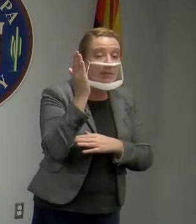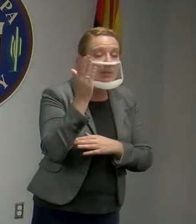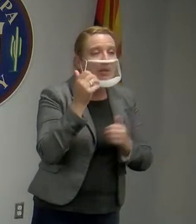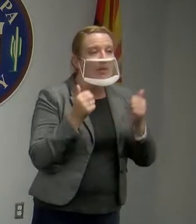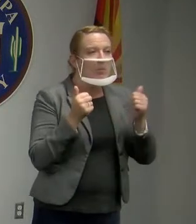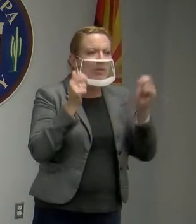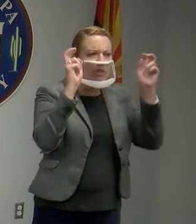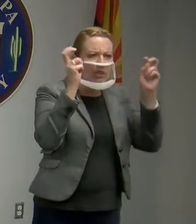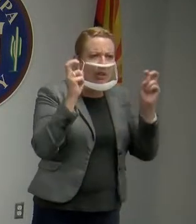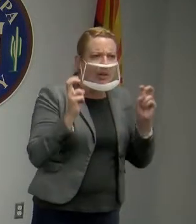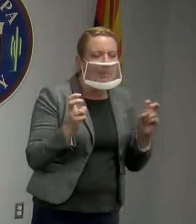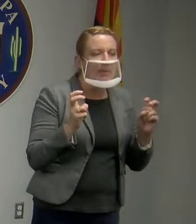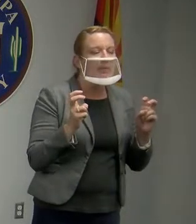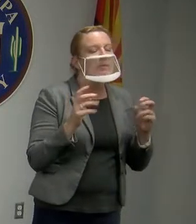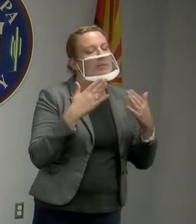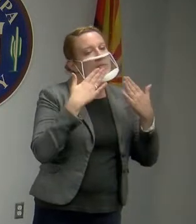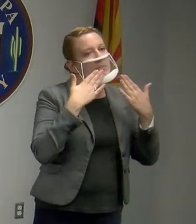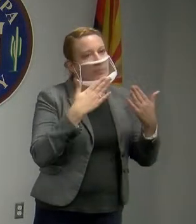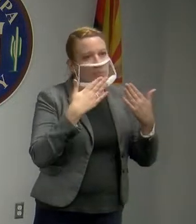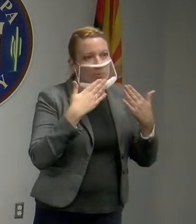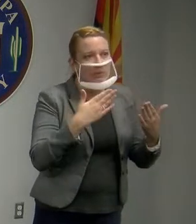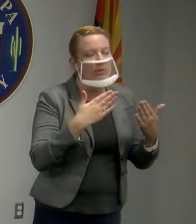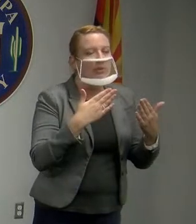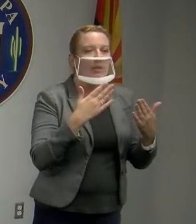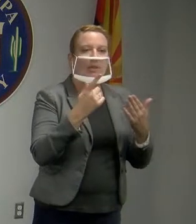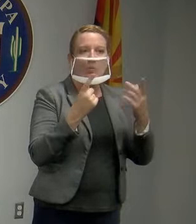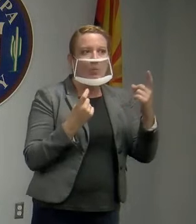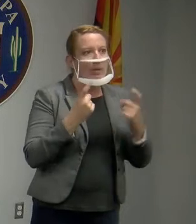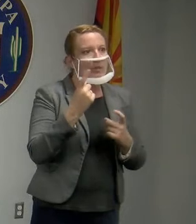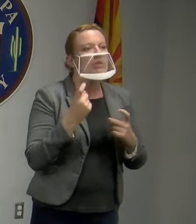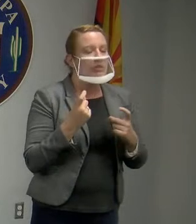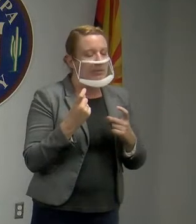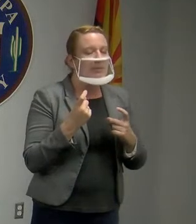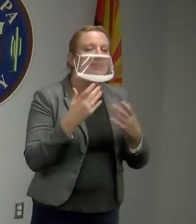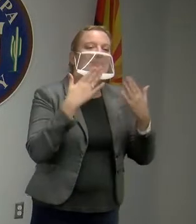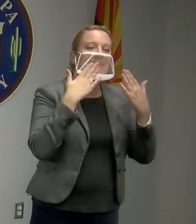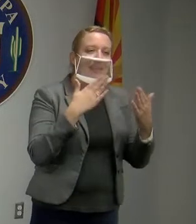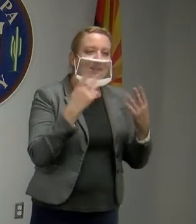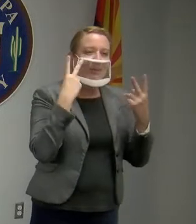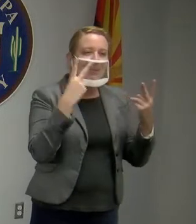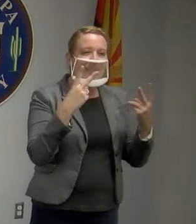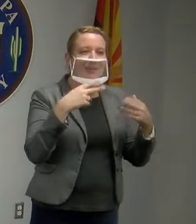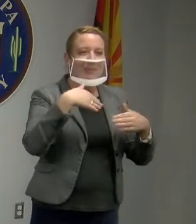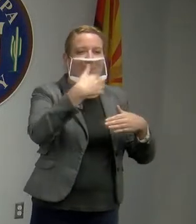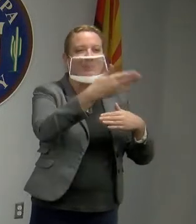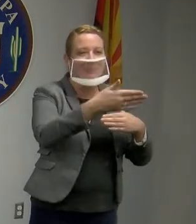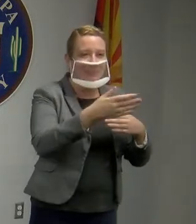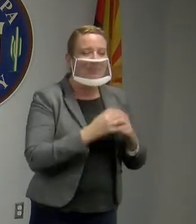share with you. And we, as always, we appreciate all the questions that you have for us. Thank you, and we'll see you next time.